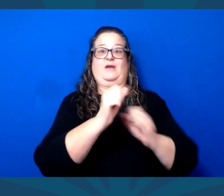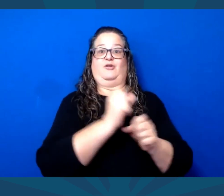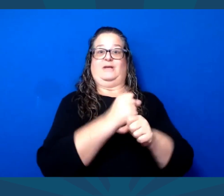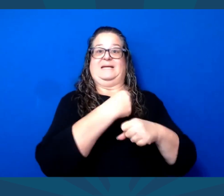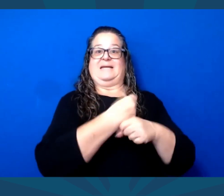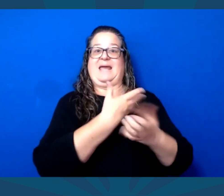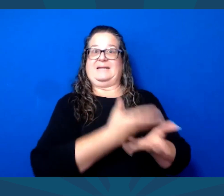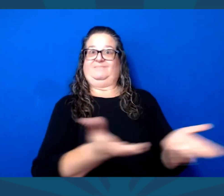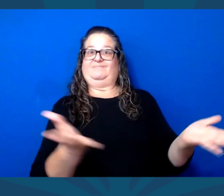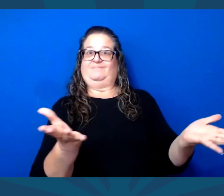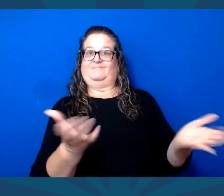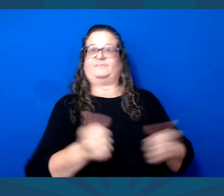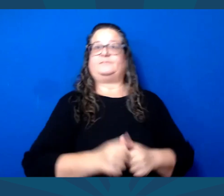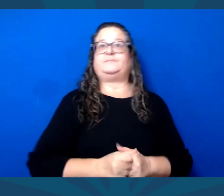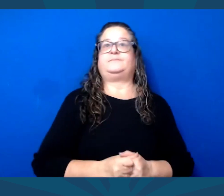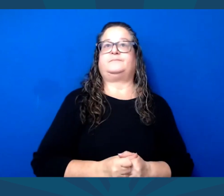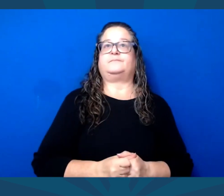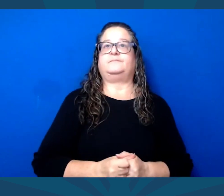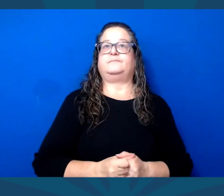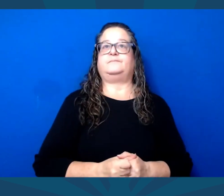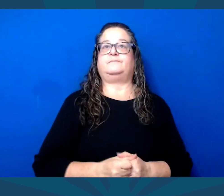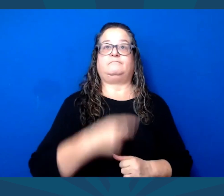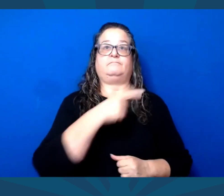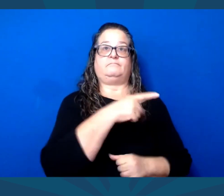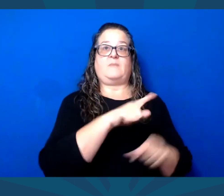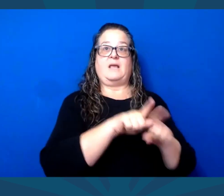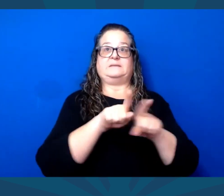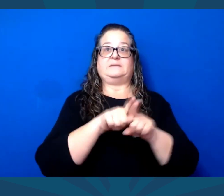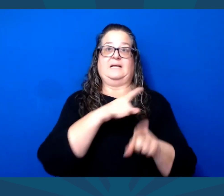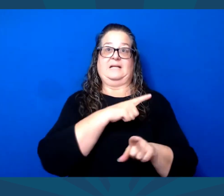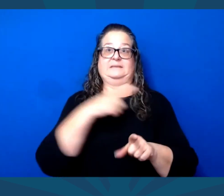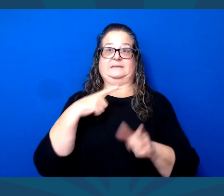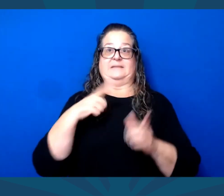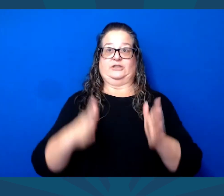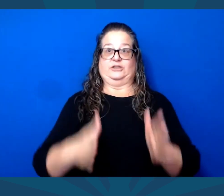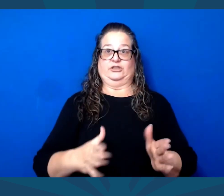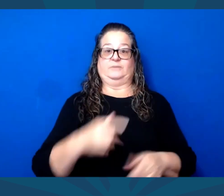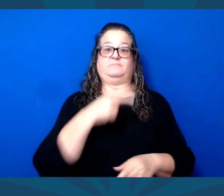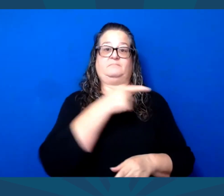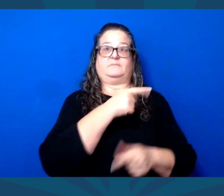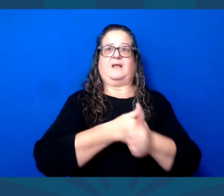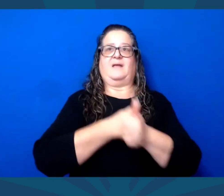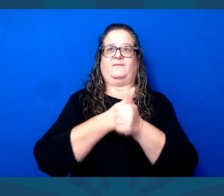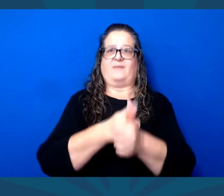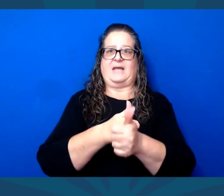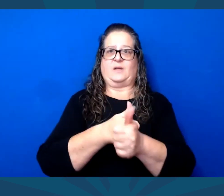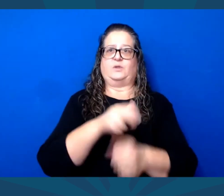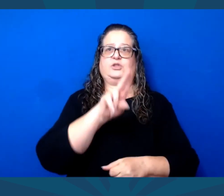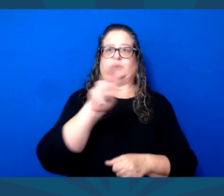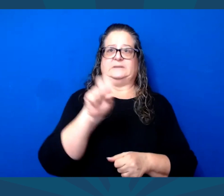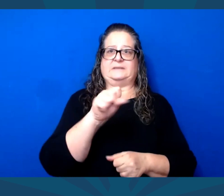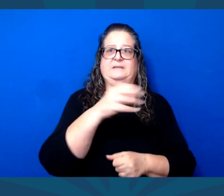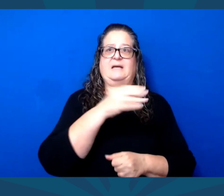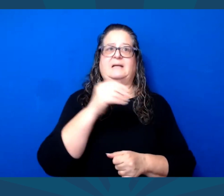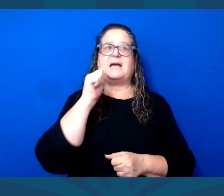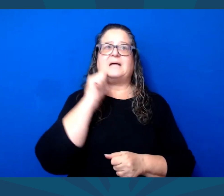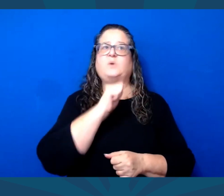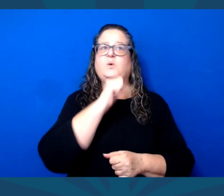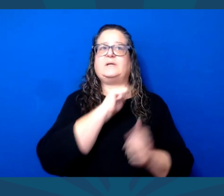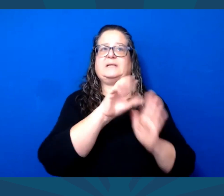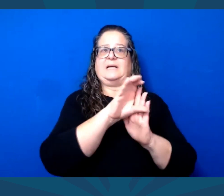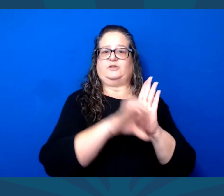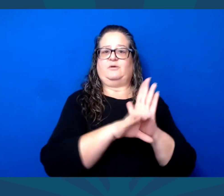a legislator, I will hold the requirements of the United States and Arizona constitutions as my guiding